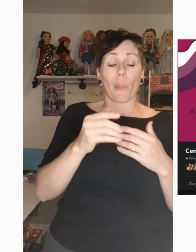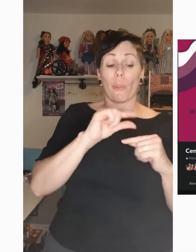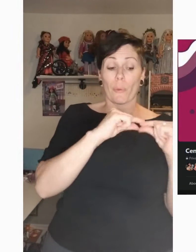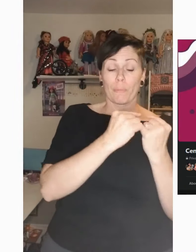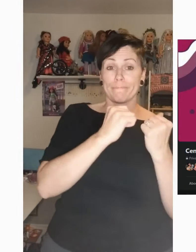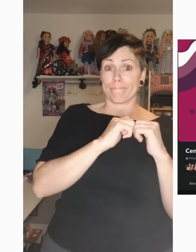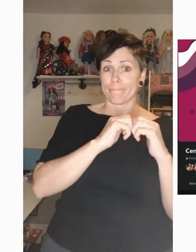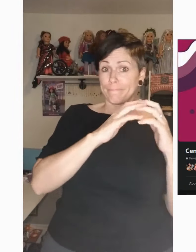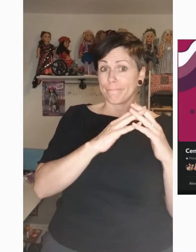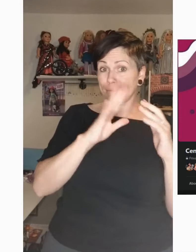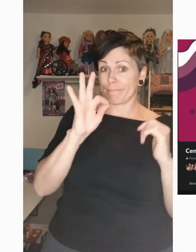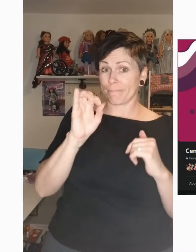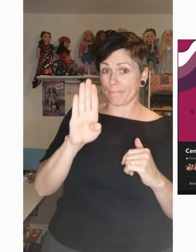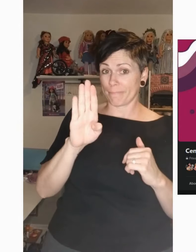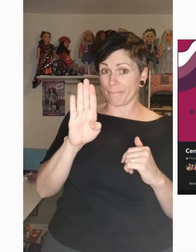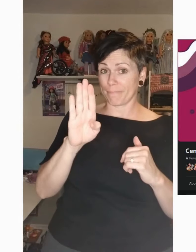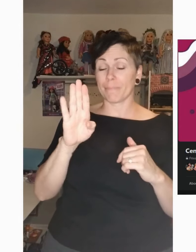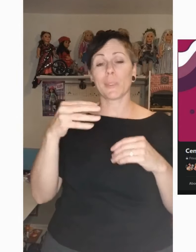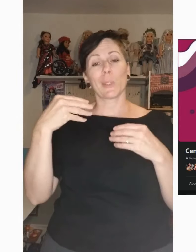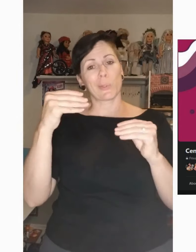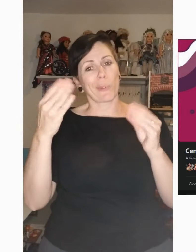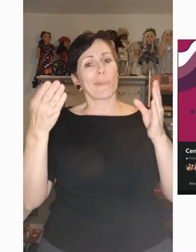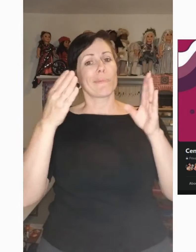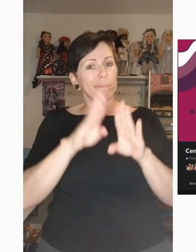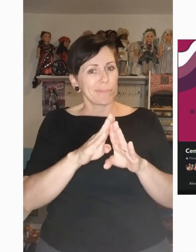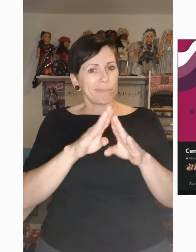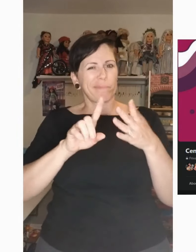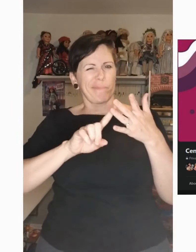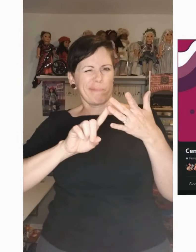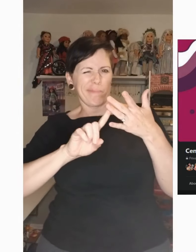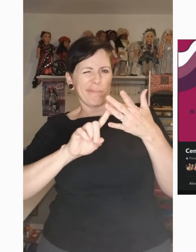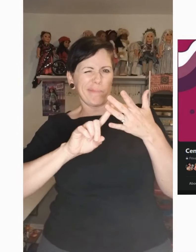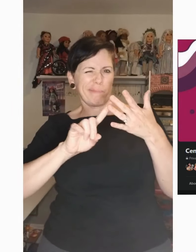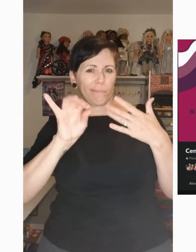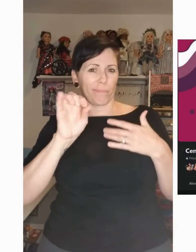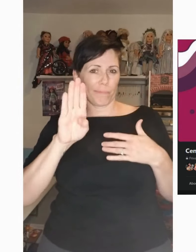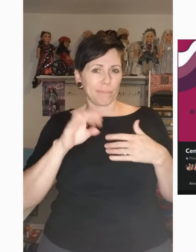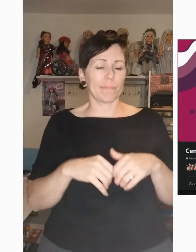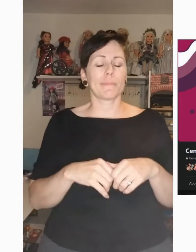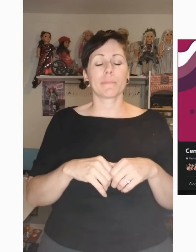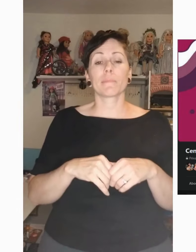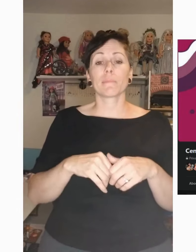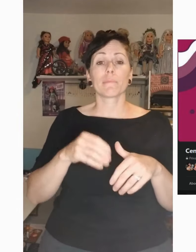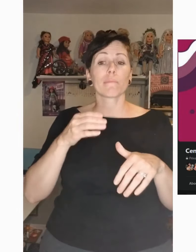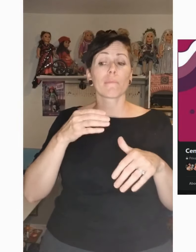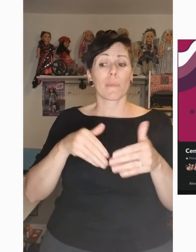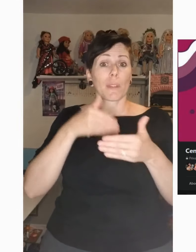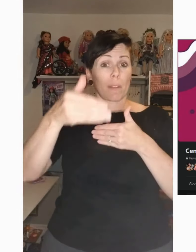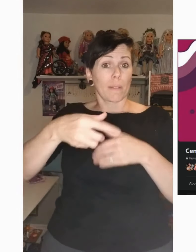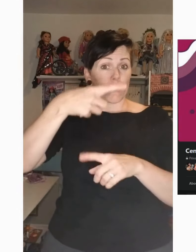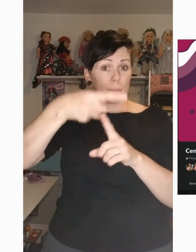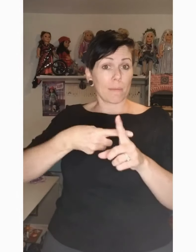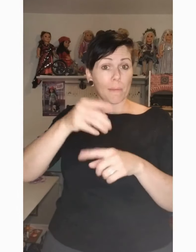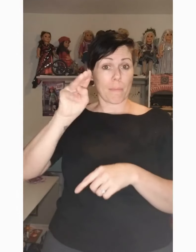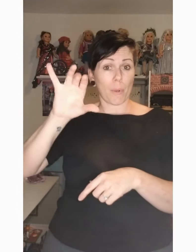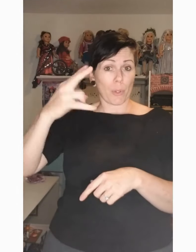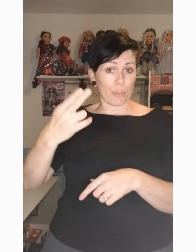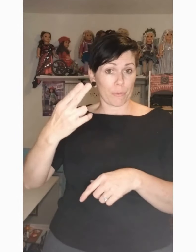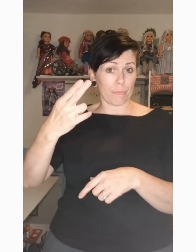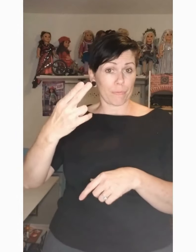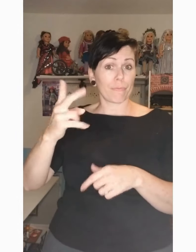February. Store closed at the end of February, and then after that in March we had our